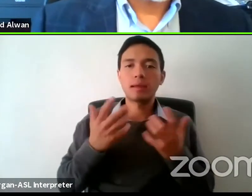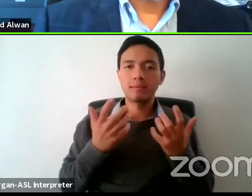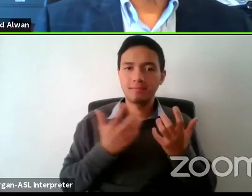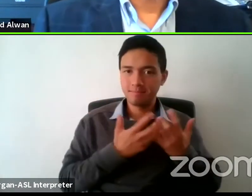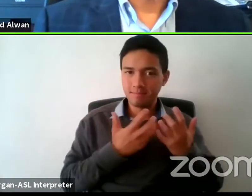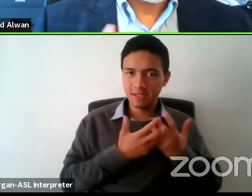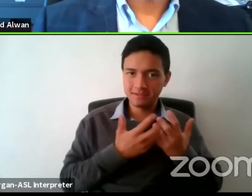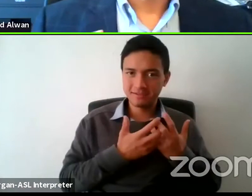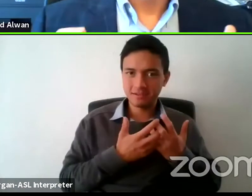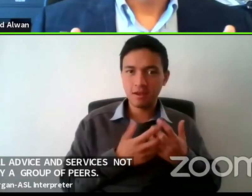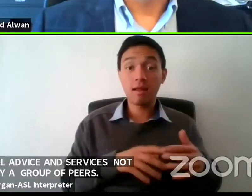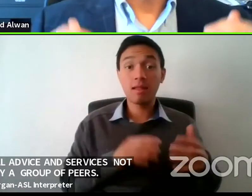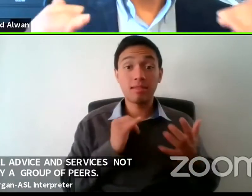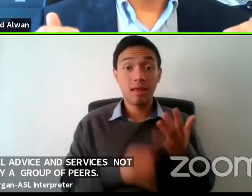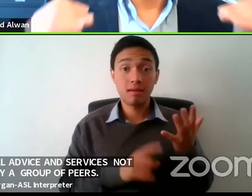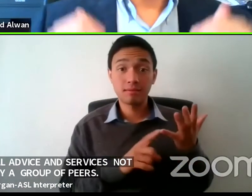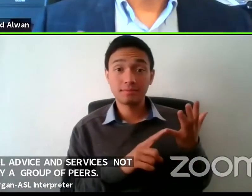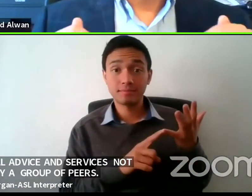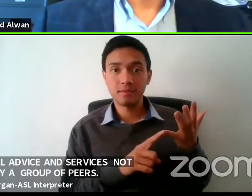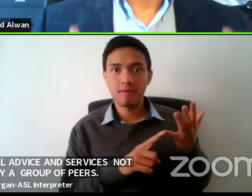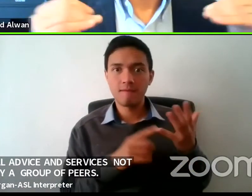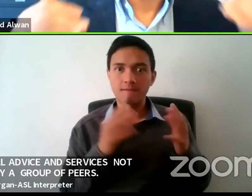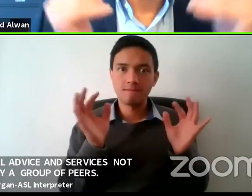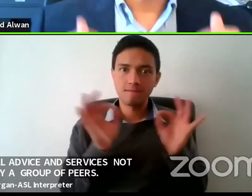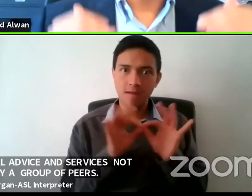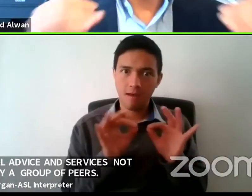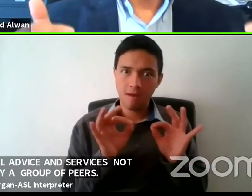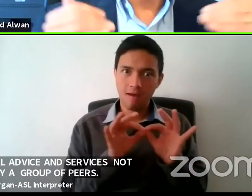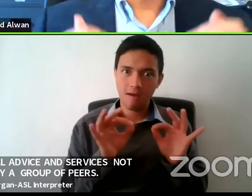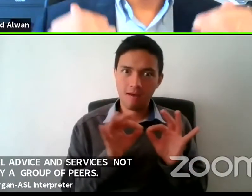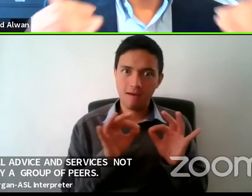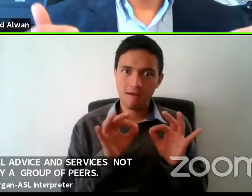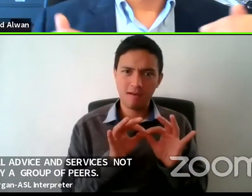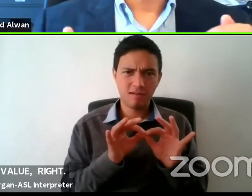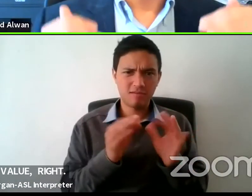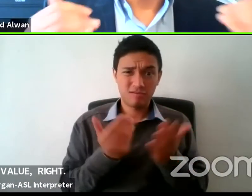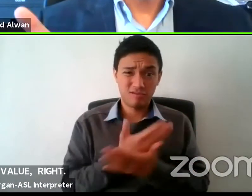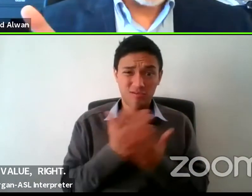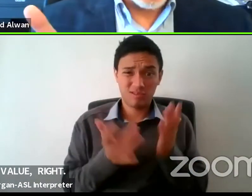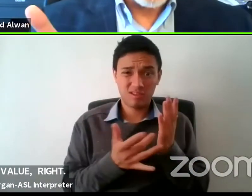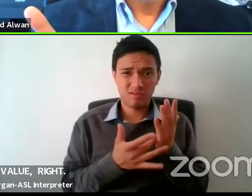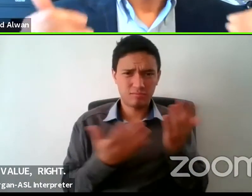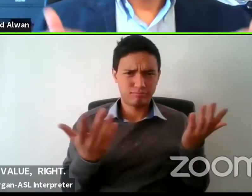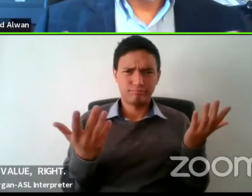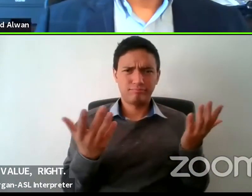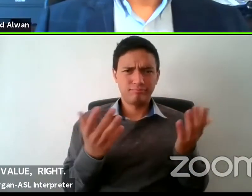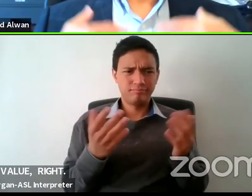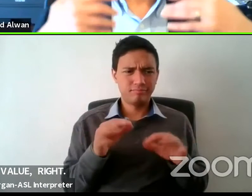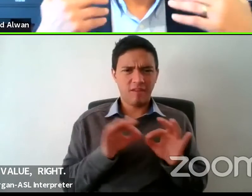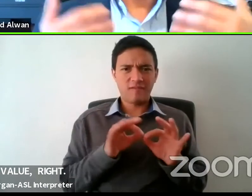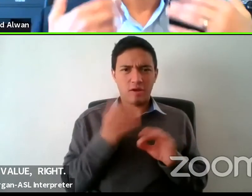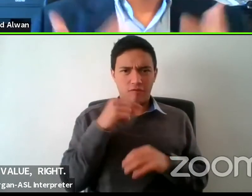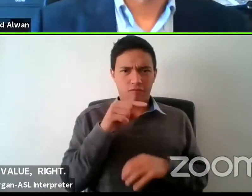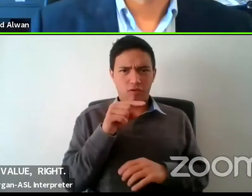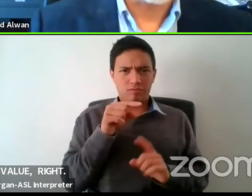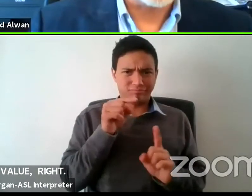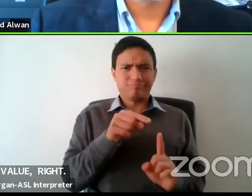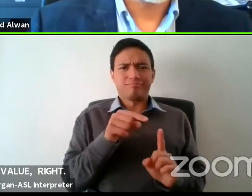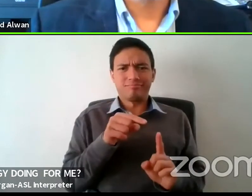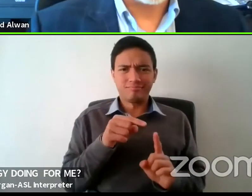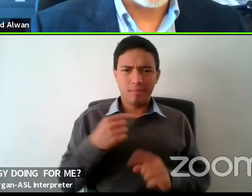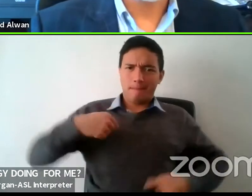last element that I want to mention is value, right? What is this technology doing for me, right? So the